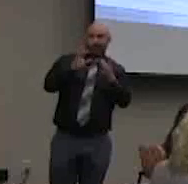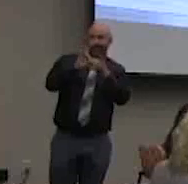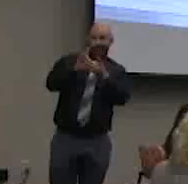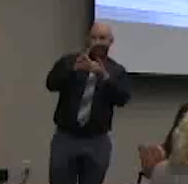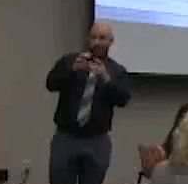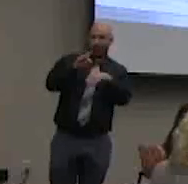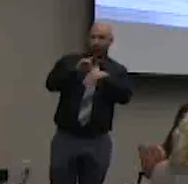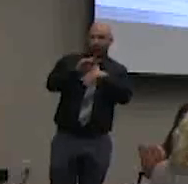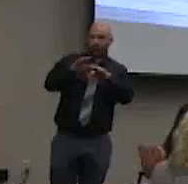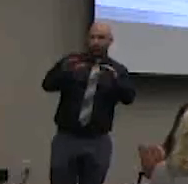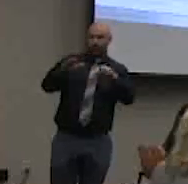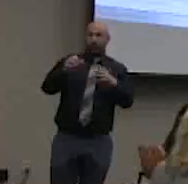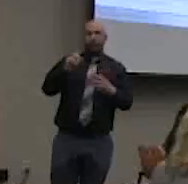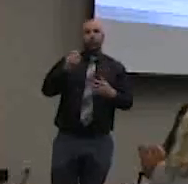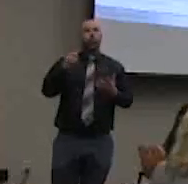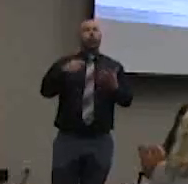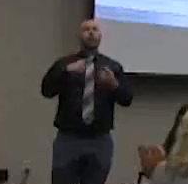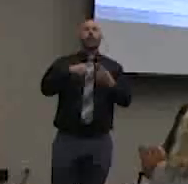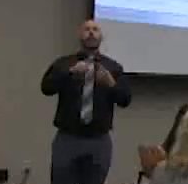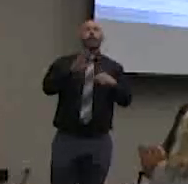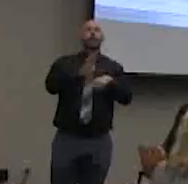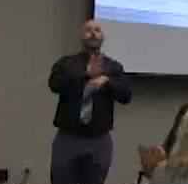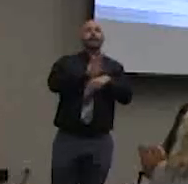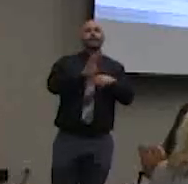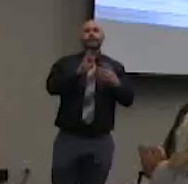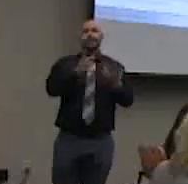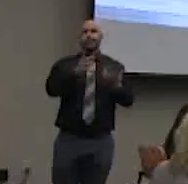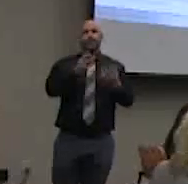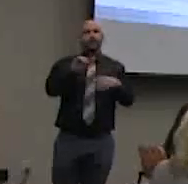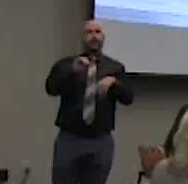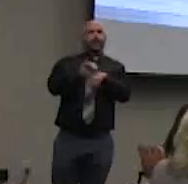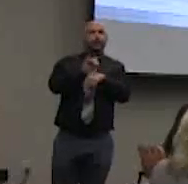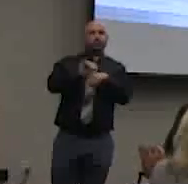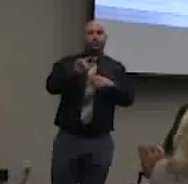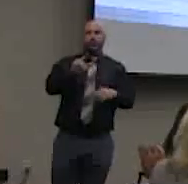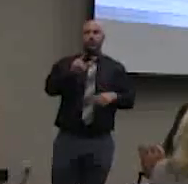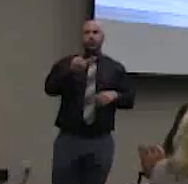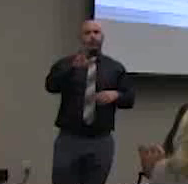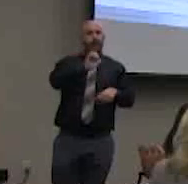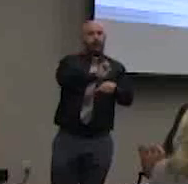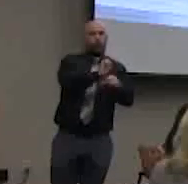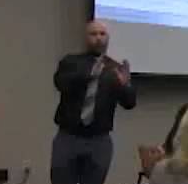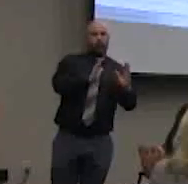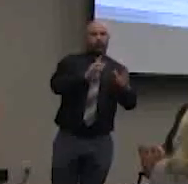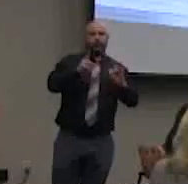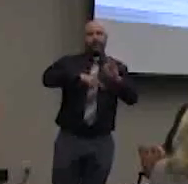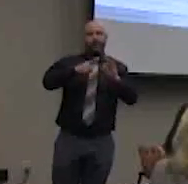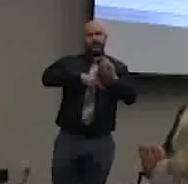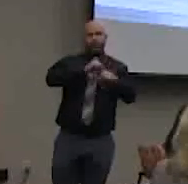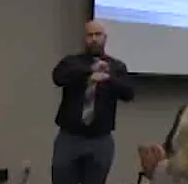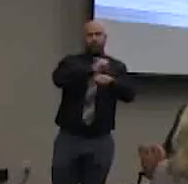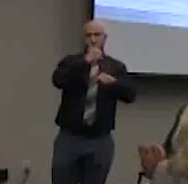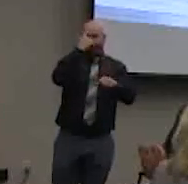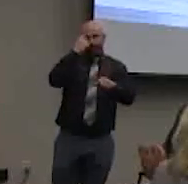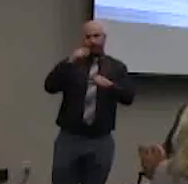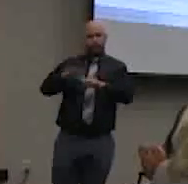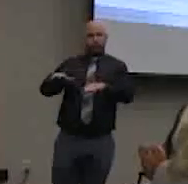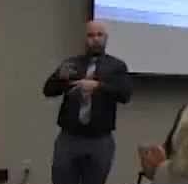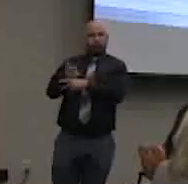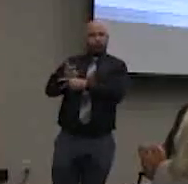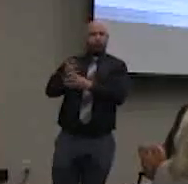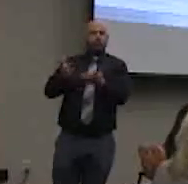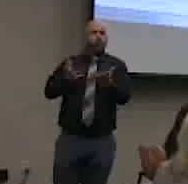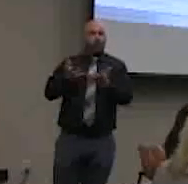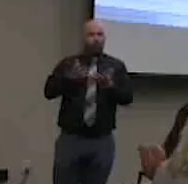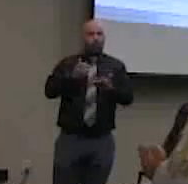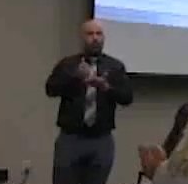have too many employees missing work and I'm not sure what to do about that. Who can help me think strategically about it? And I think those entities also then have a